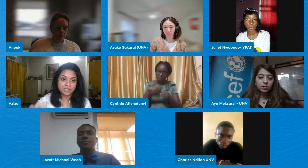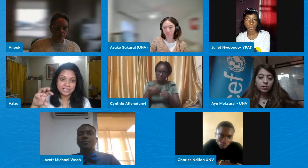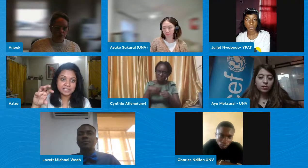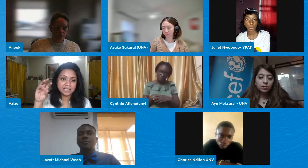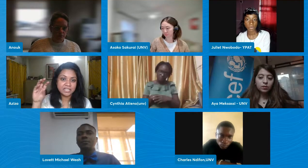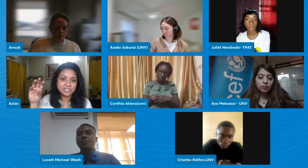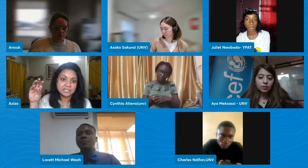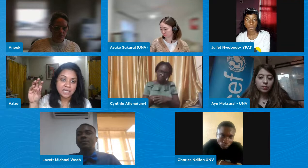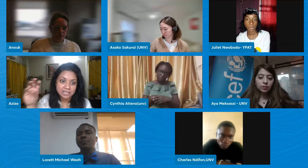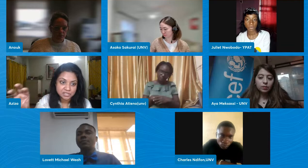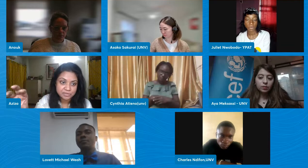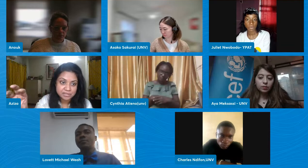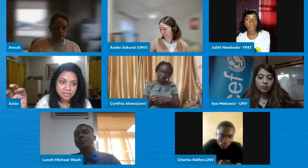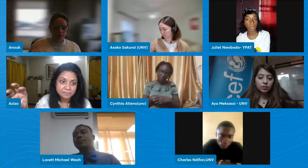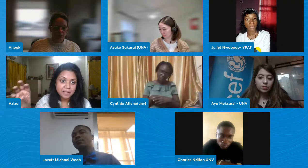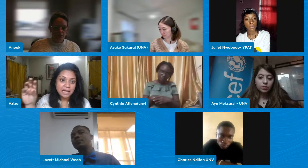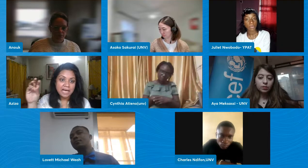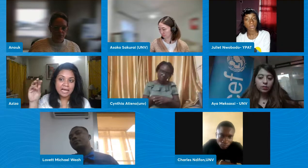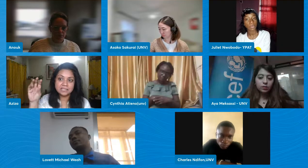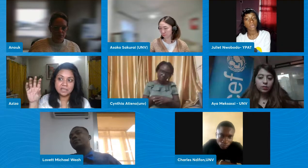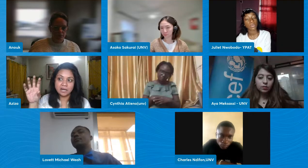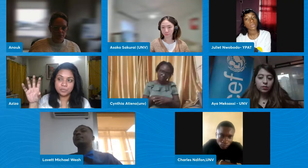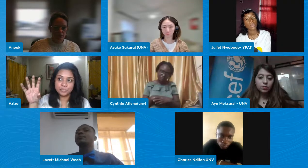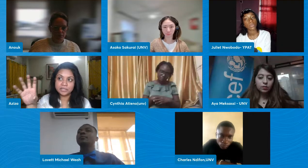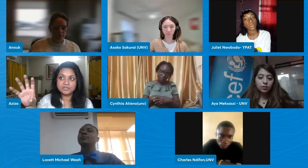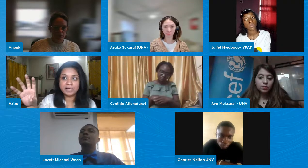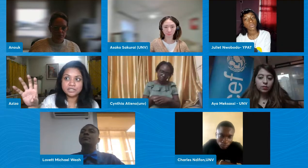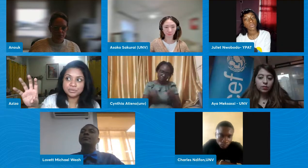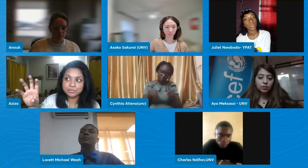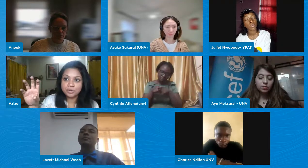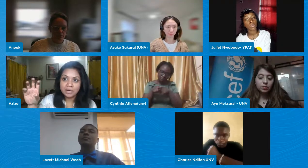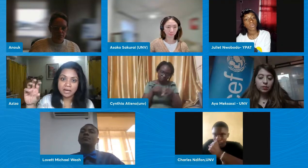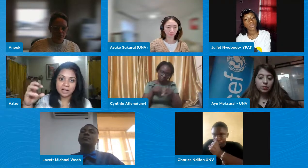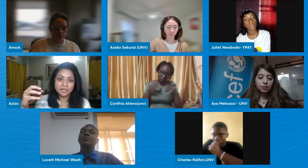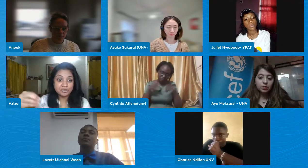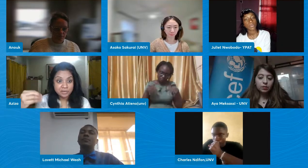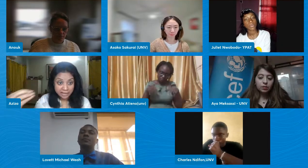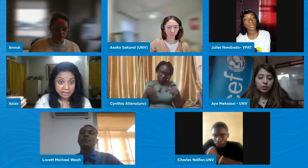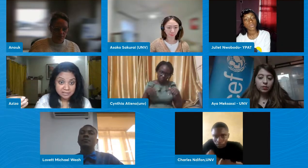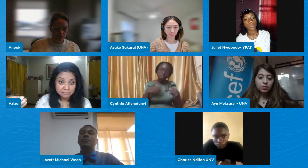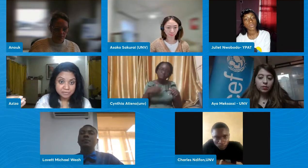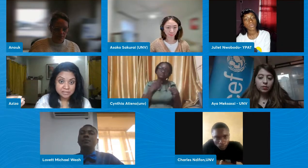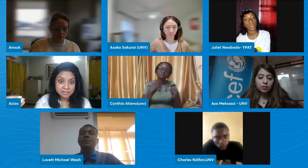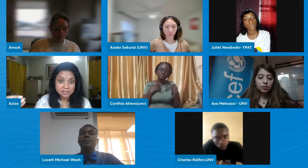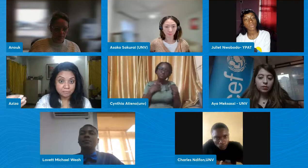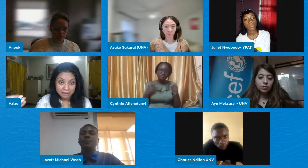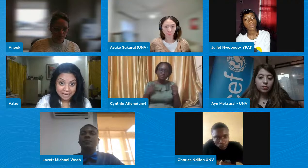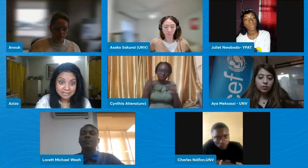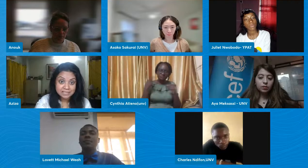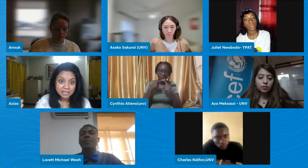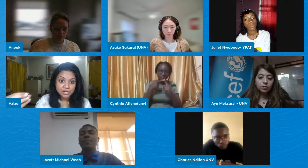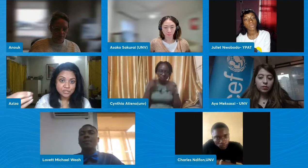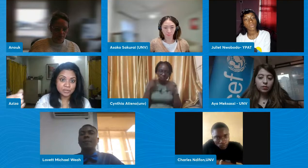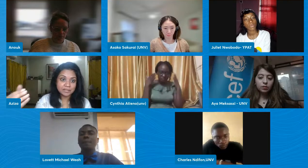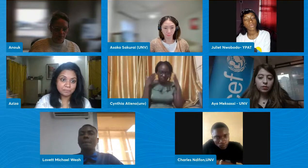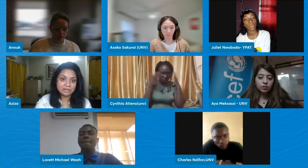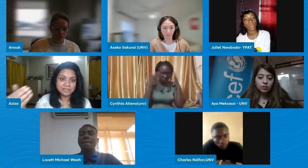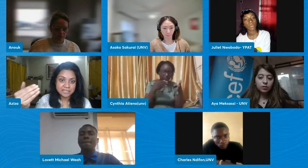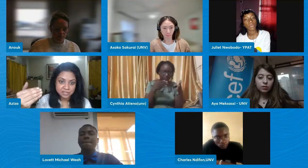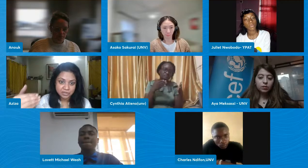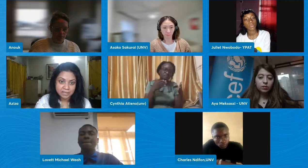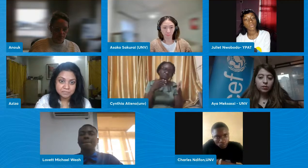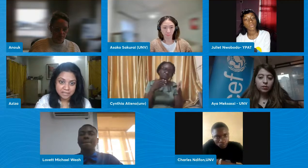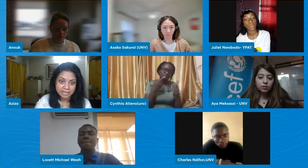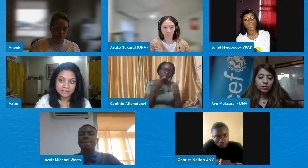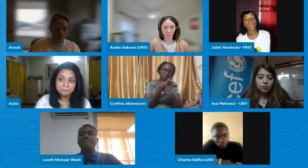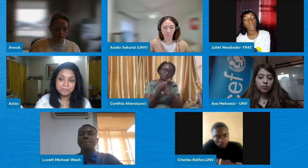is targeting each industries, and we are trying to create business compacts so that the